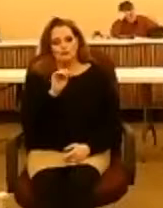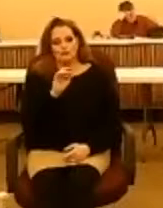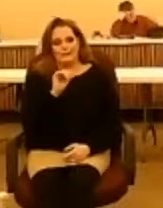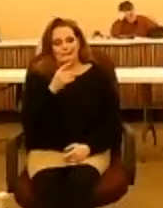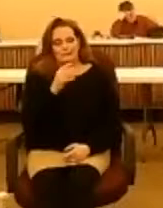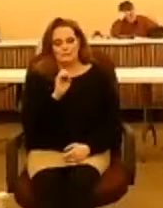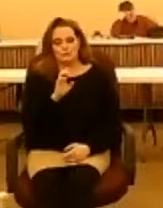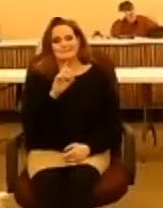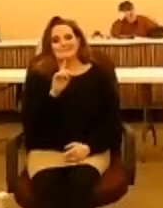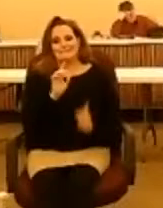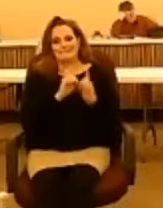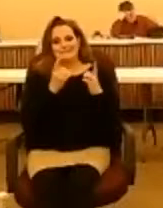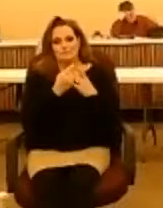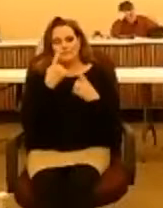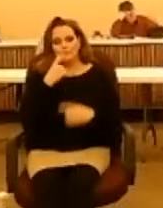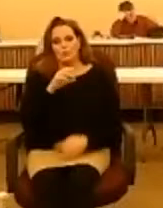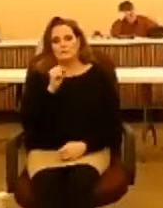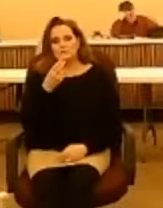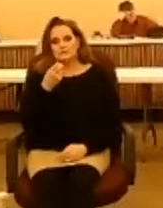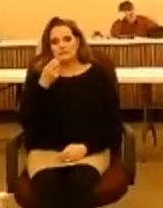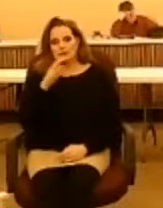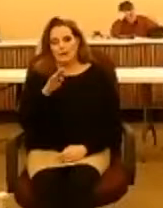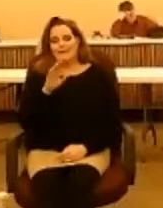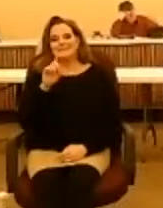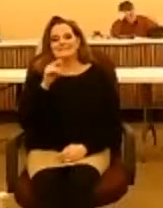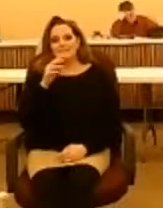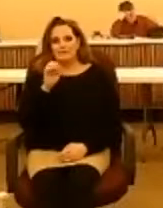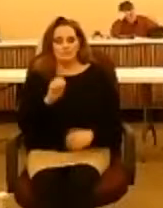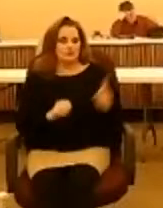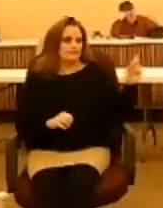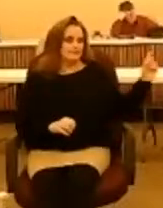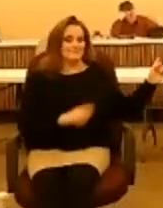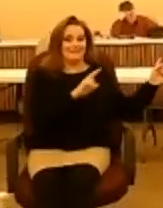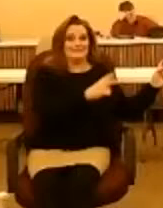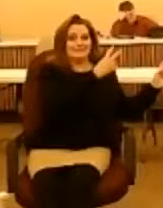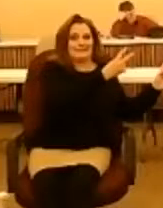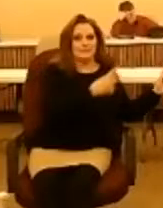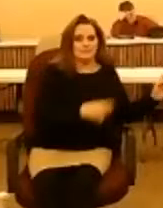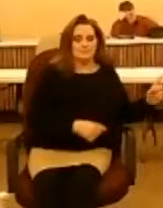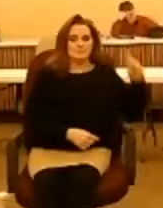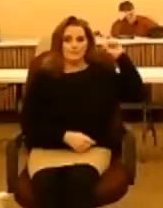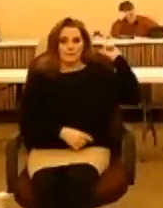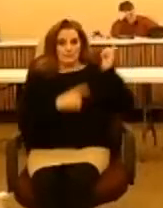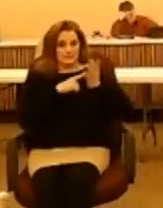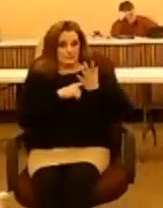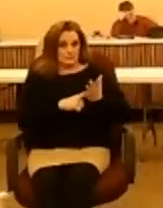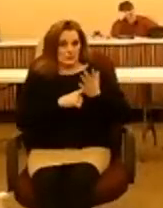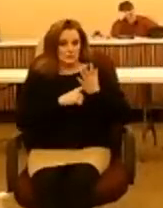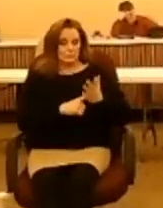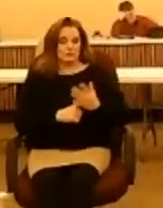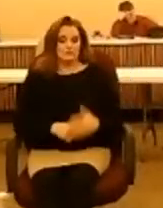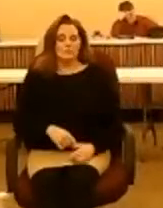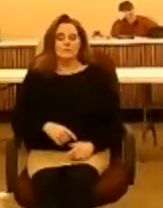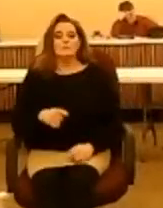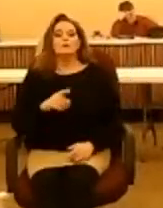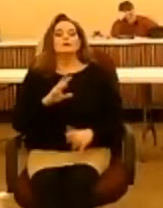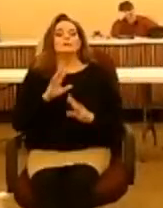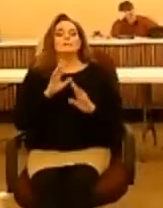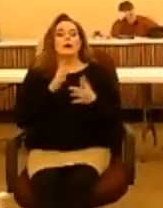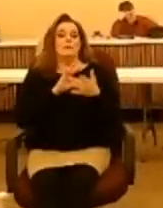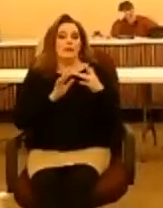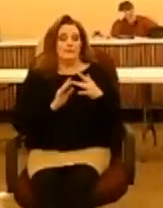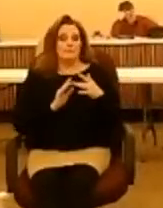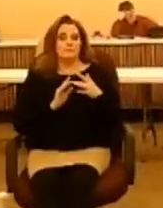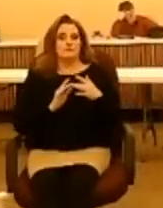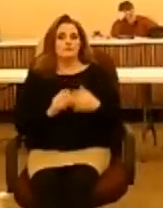subdivision. Second. Any discussion? Anything online?